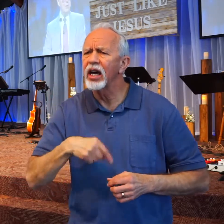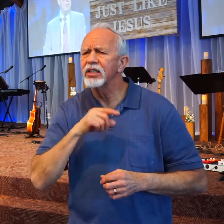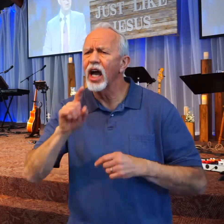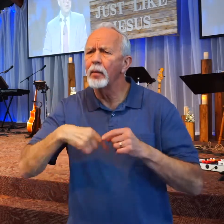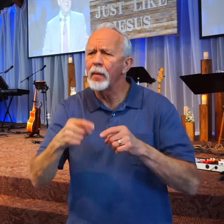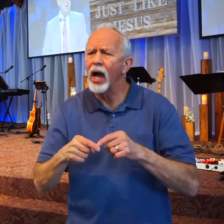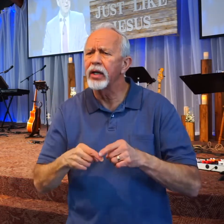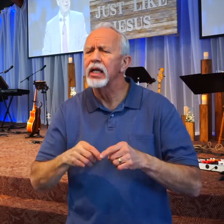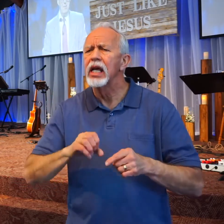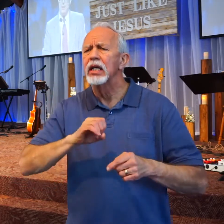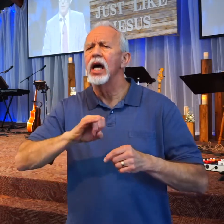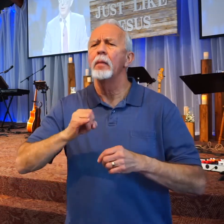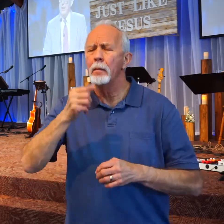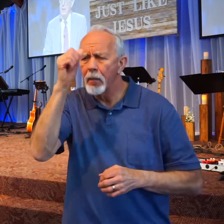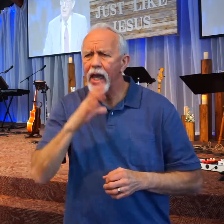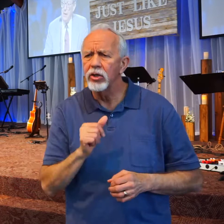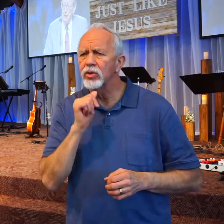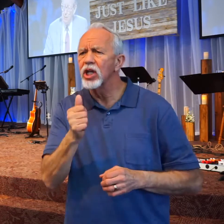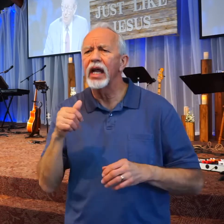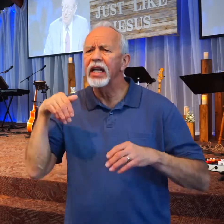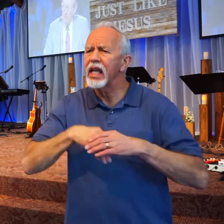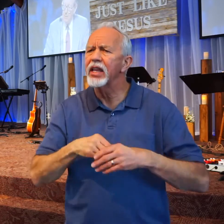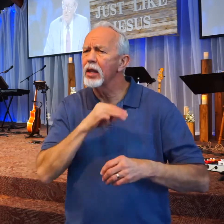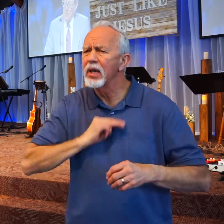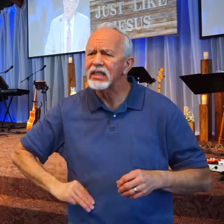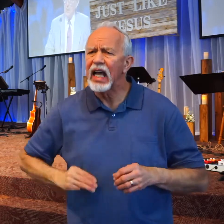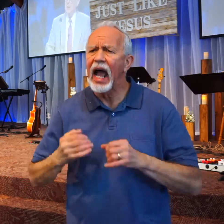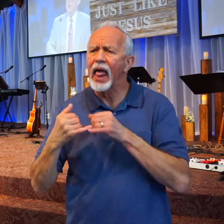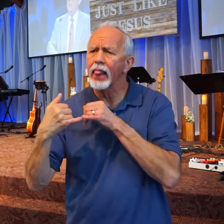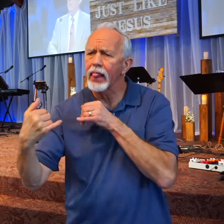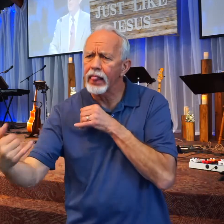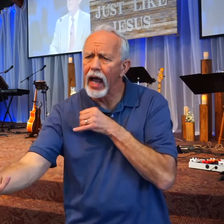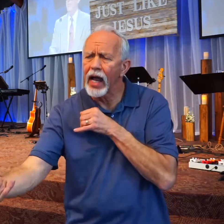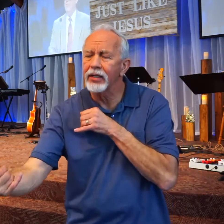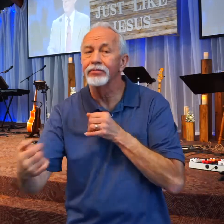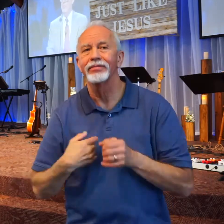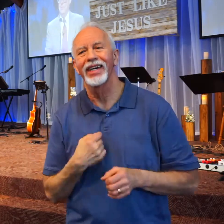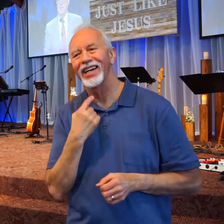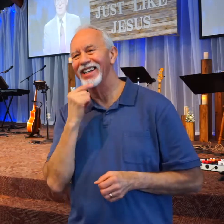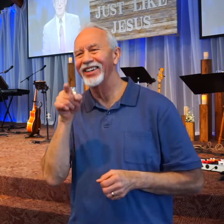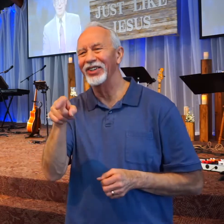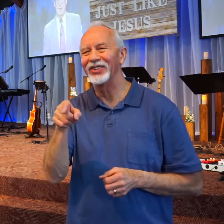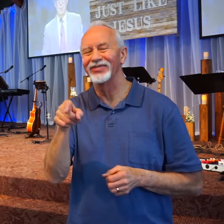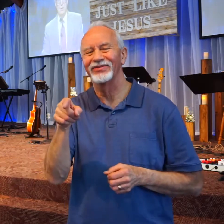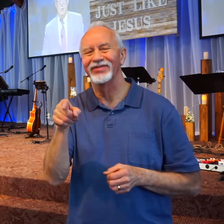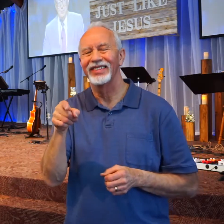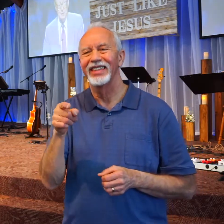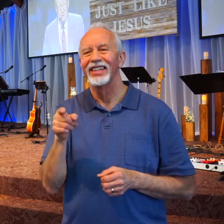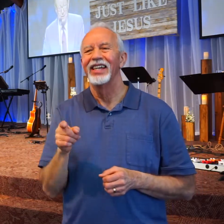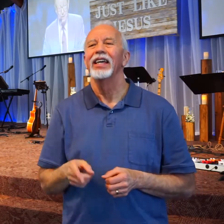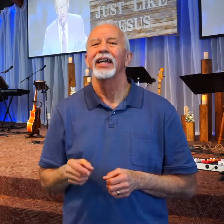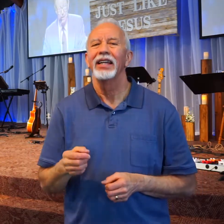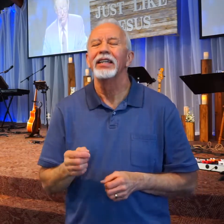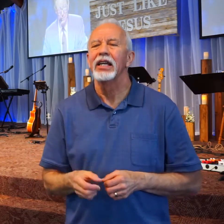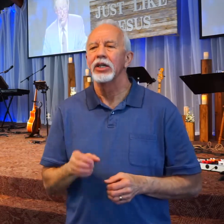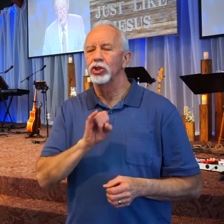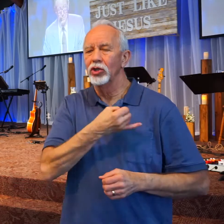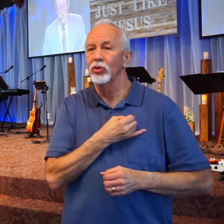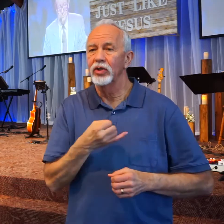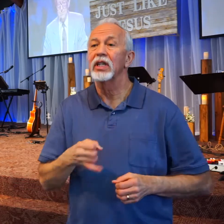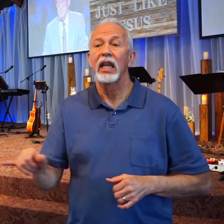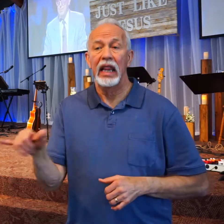who wasn't even in the messianic line? Well, I'll tell you. He was in the messianic